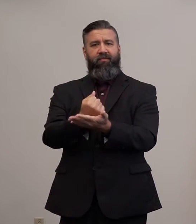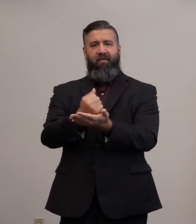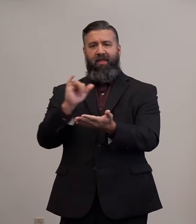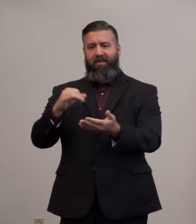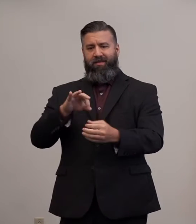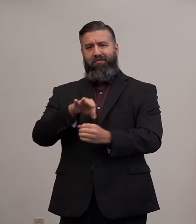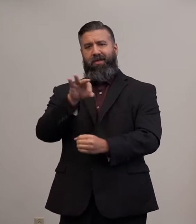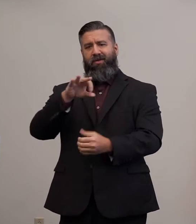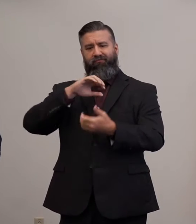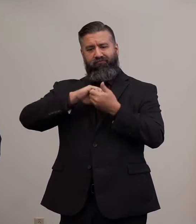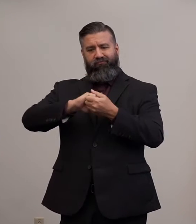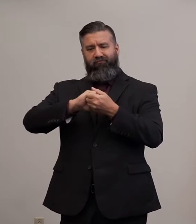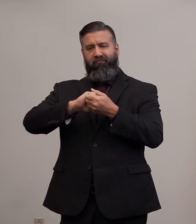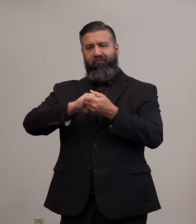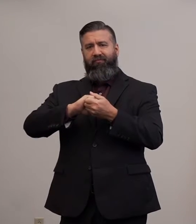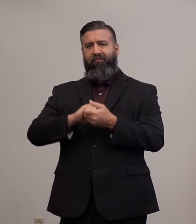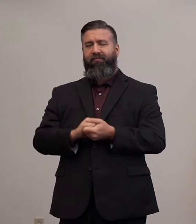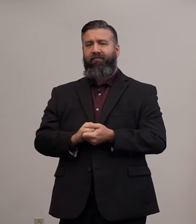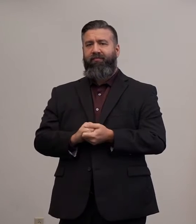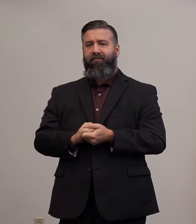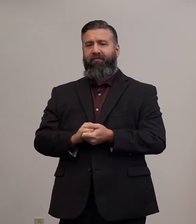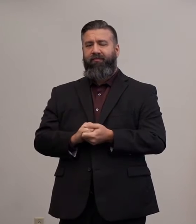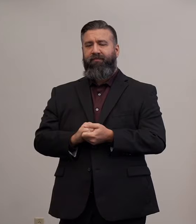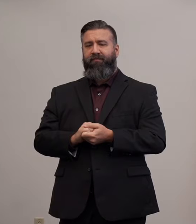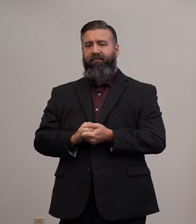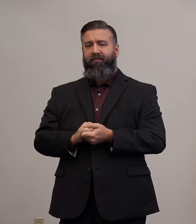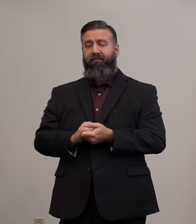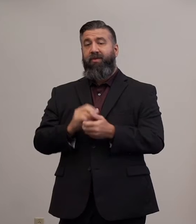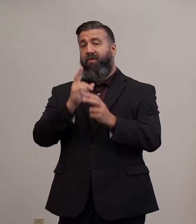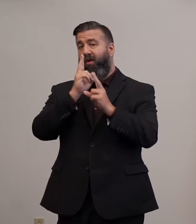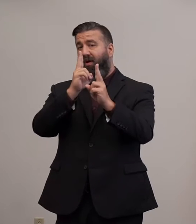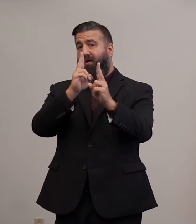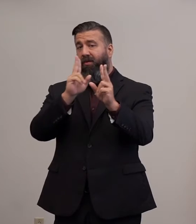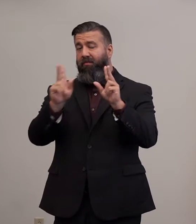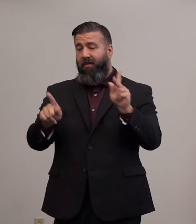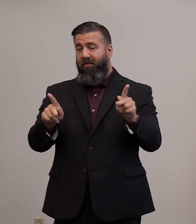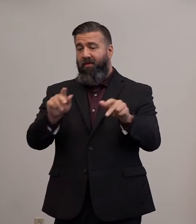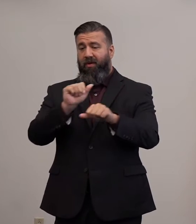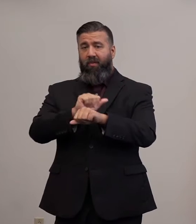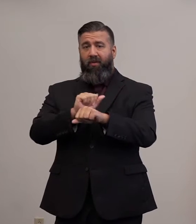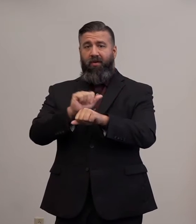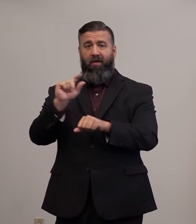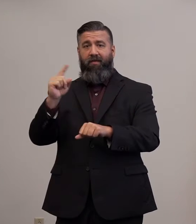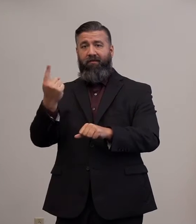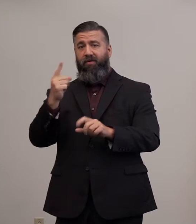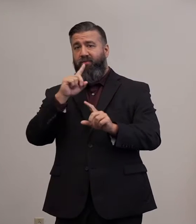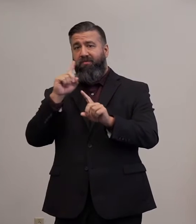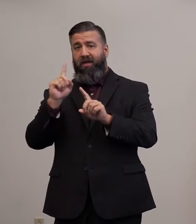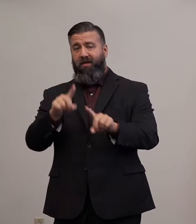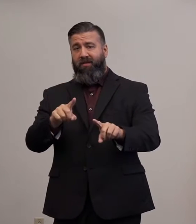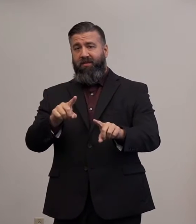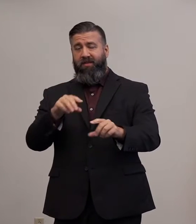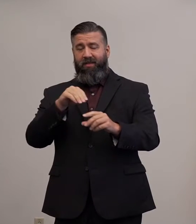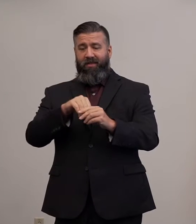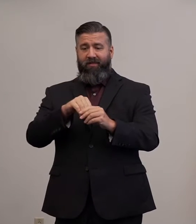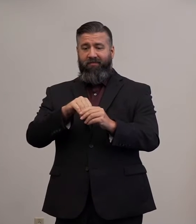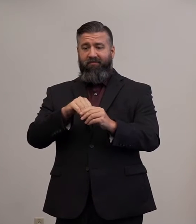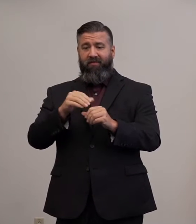9/11. So as we honor the lives lost and the work of our first responders in our